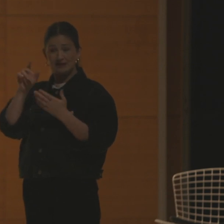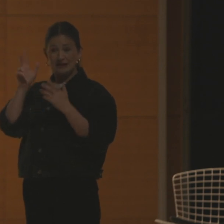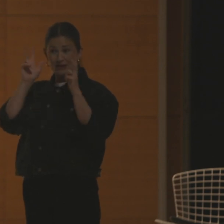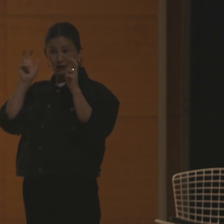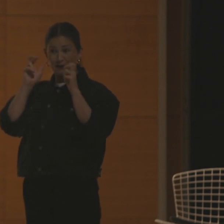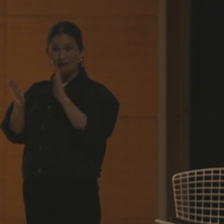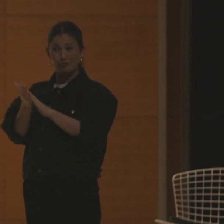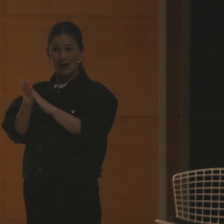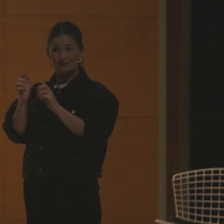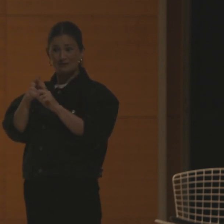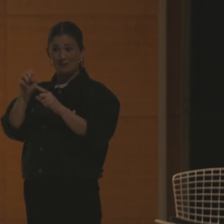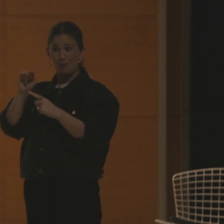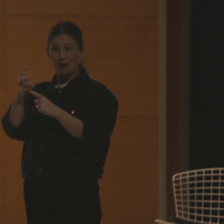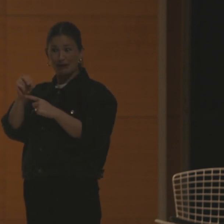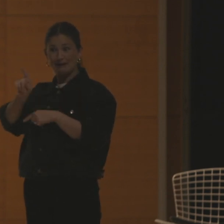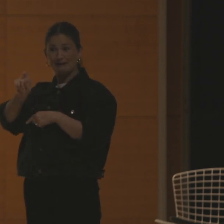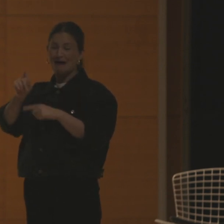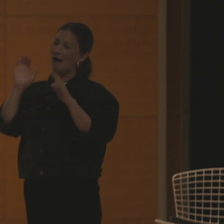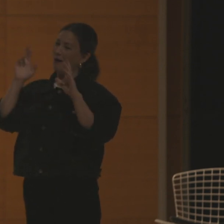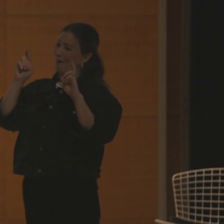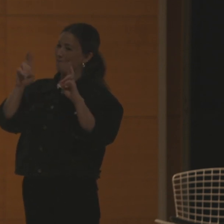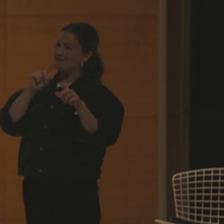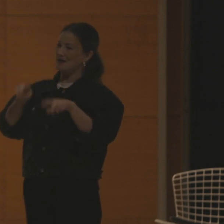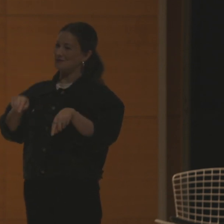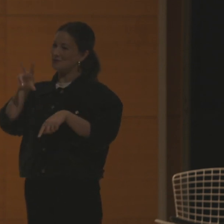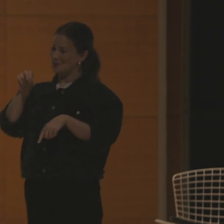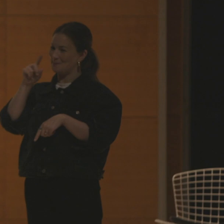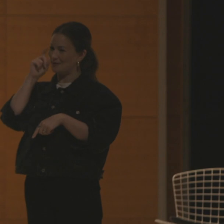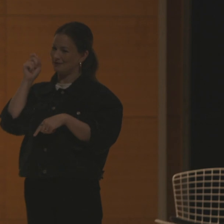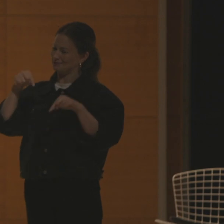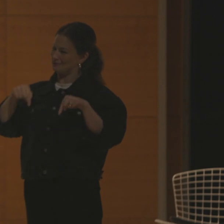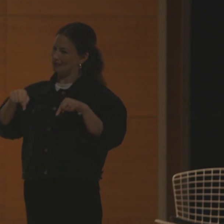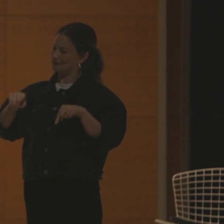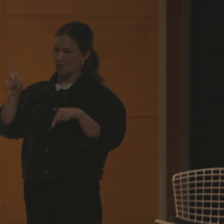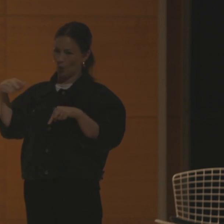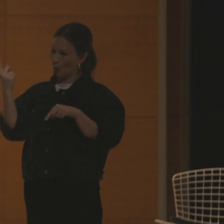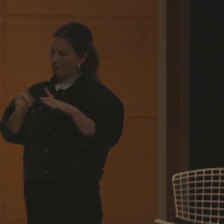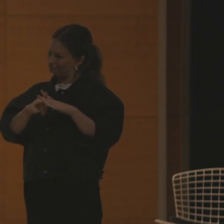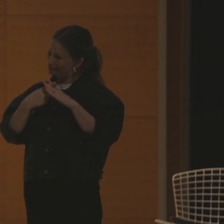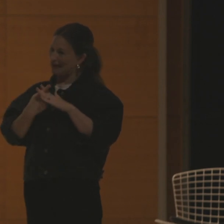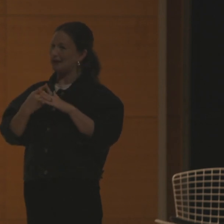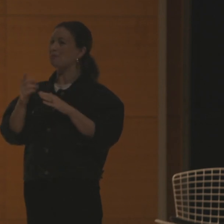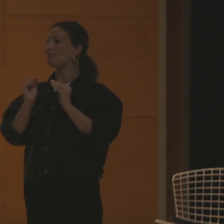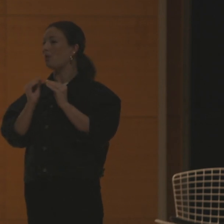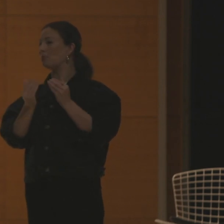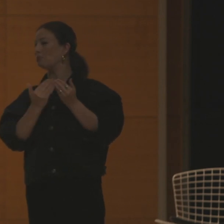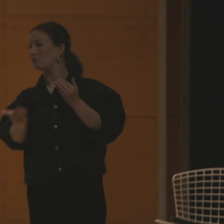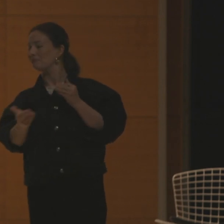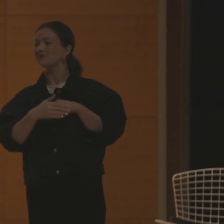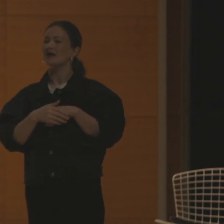Talty? I hope the answer is no, because I'm certain this is only the beginning. And I also know that this debut